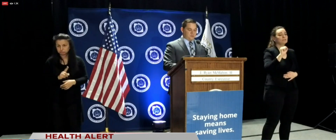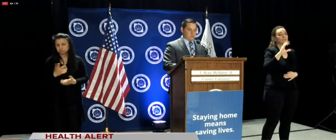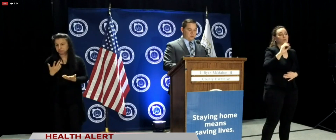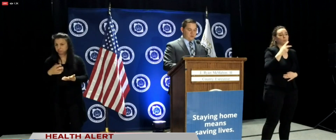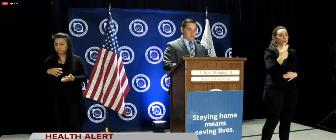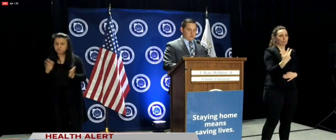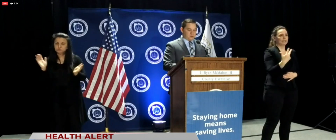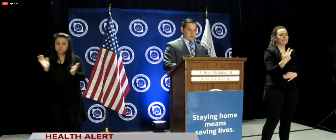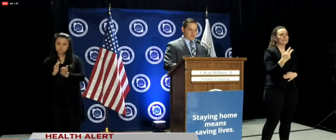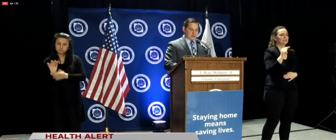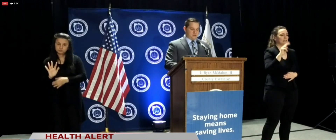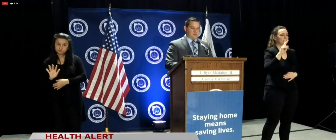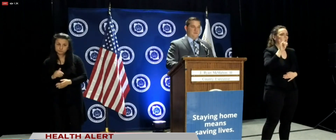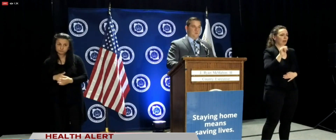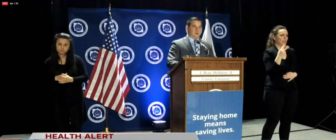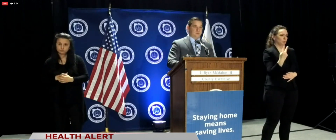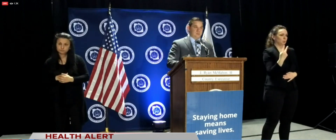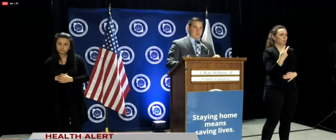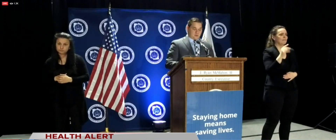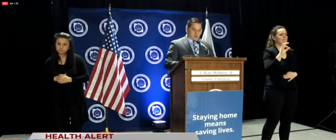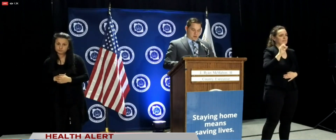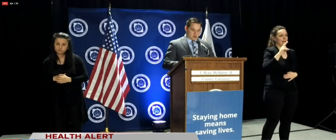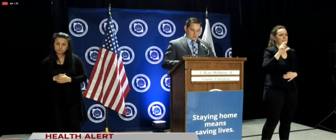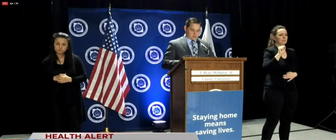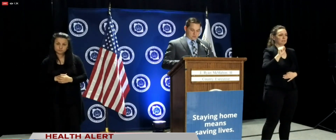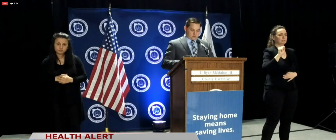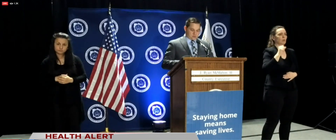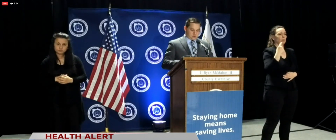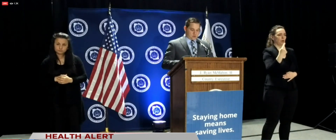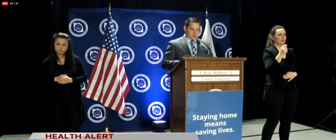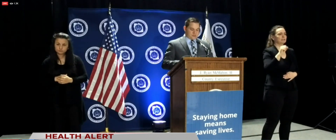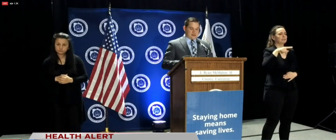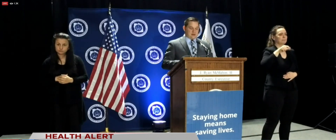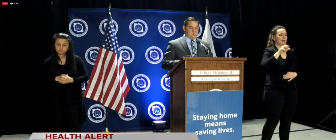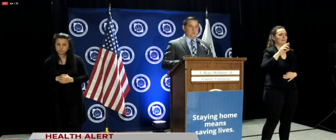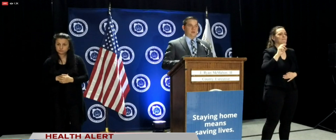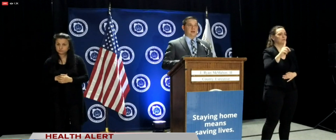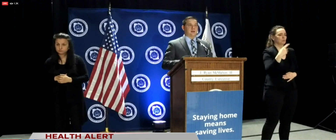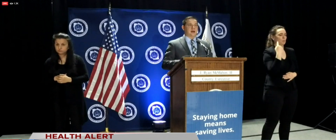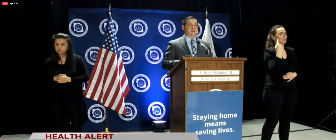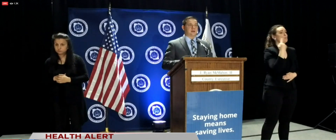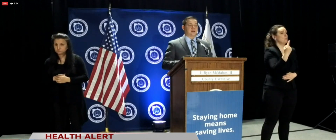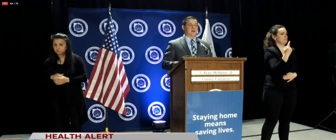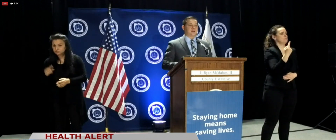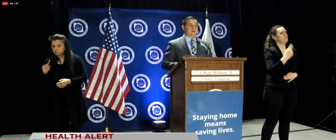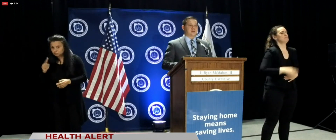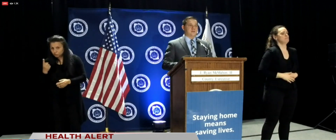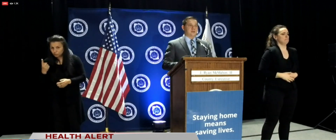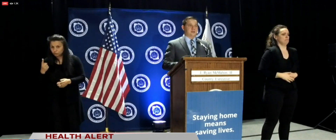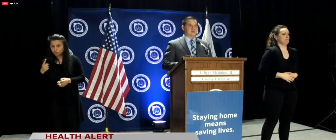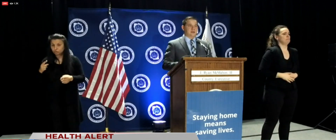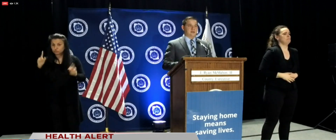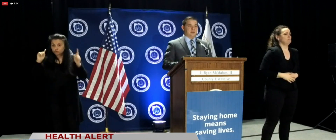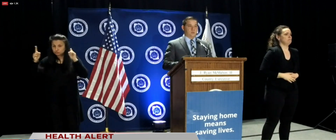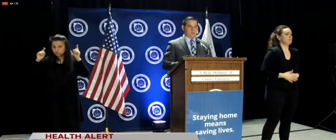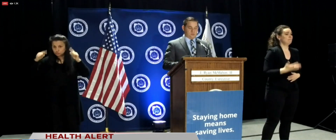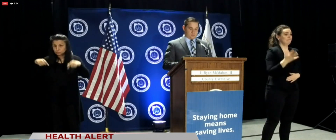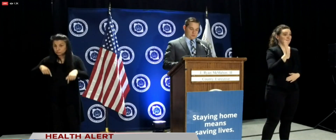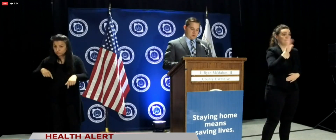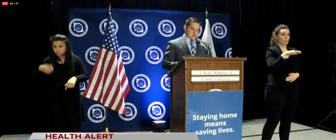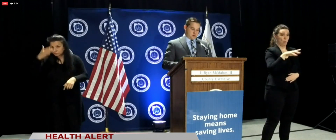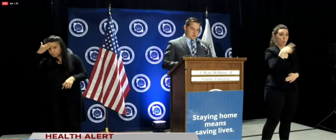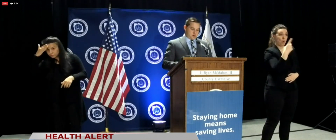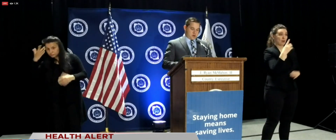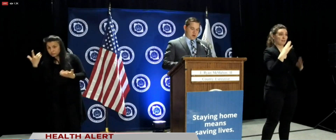of Fabius 1, and Town of Spafford 1. The only town in Onondaga County that doesn't have a case yet is